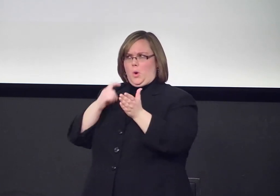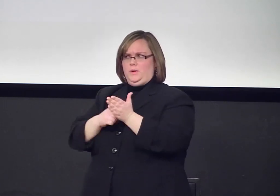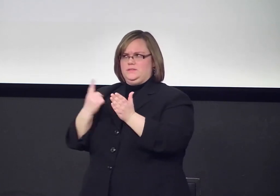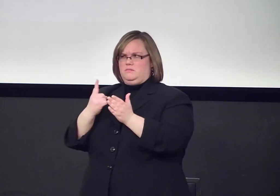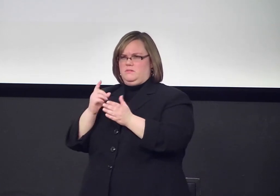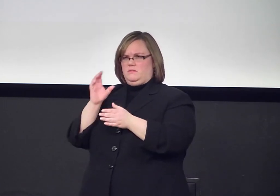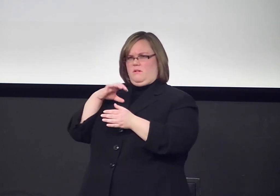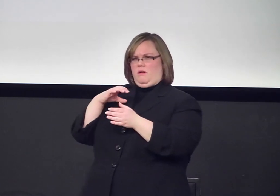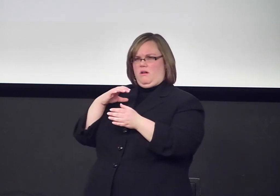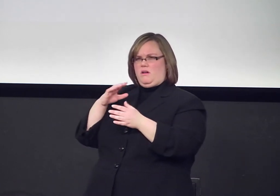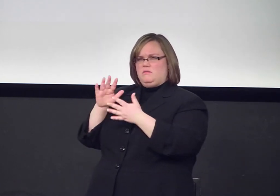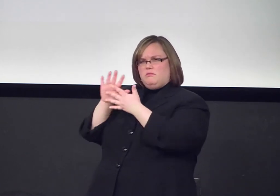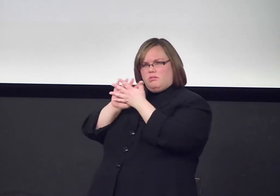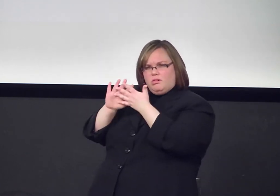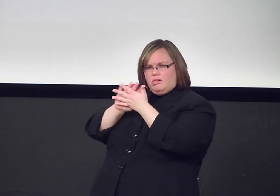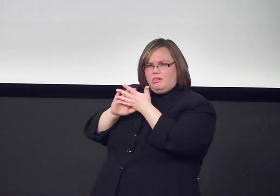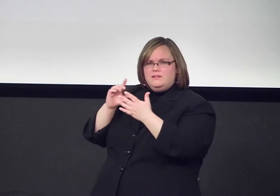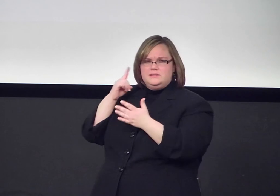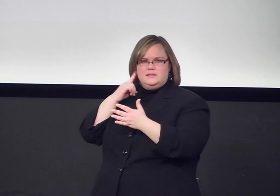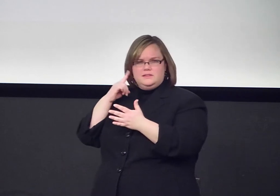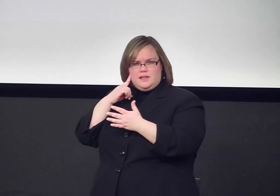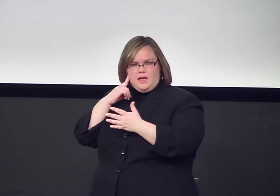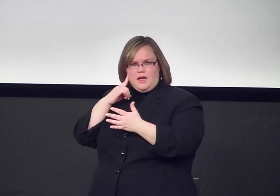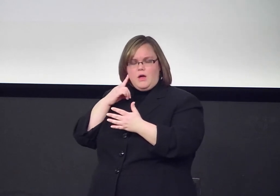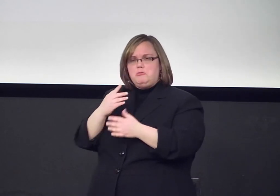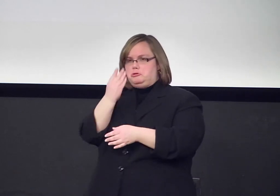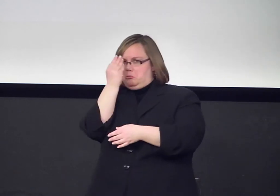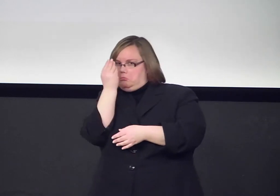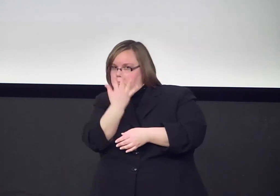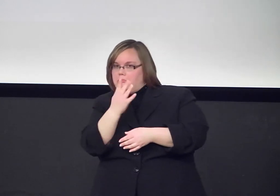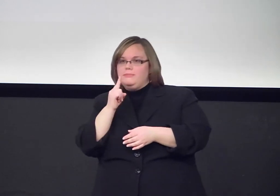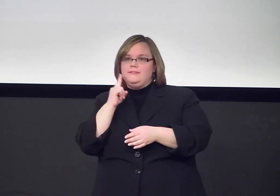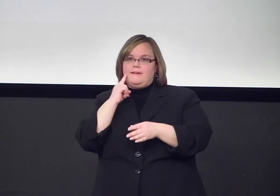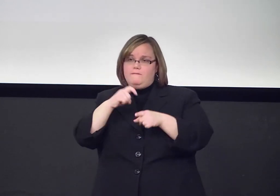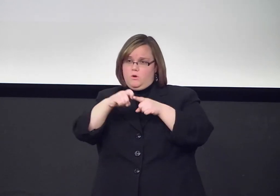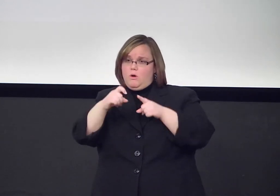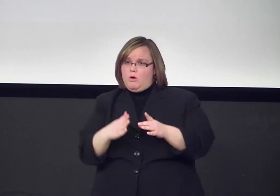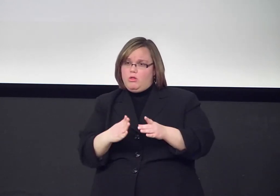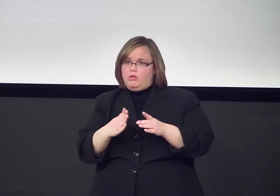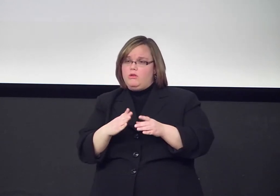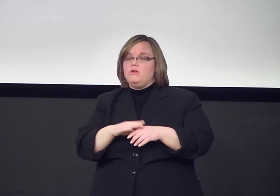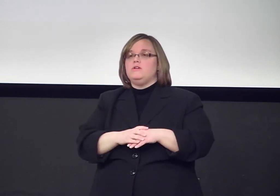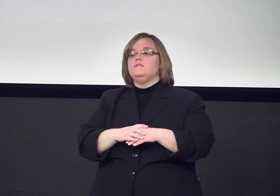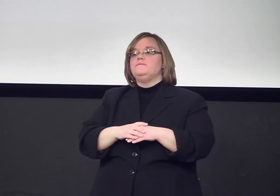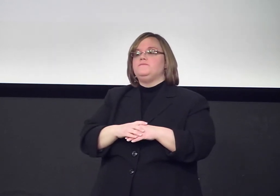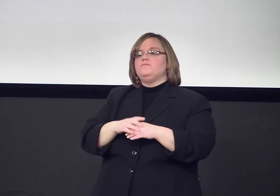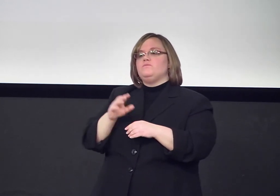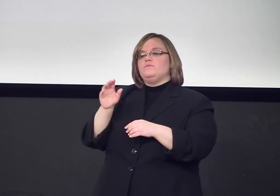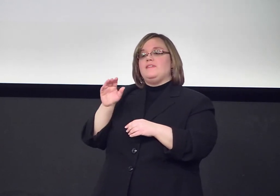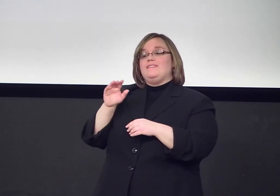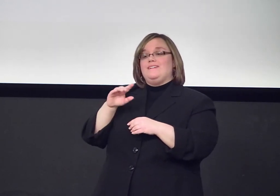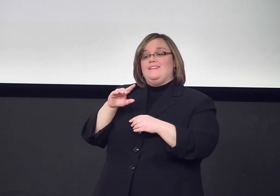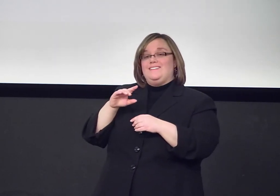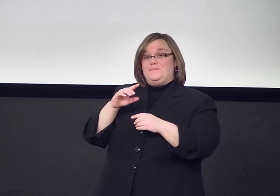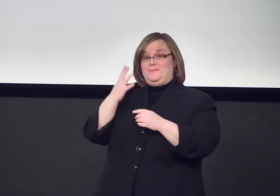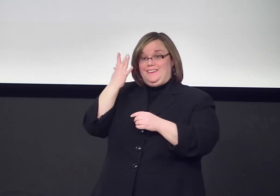So the interpreter noticed that there was an issue with the sound and informed the deaf caller.